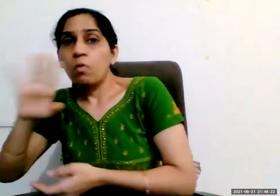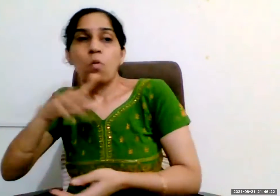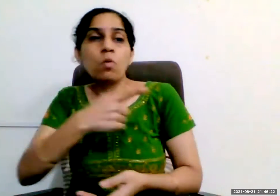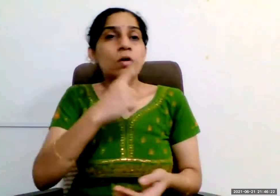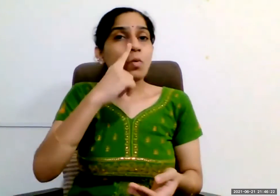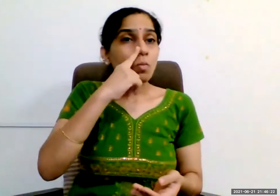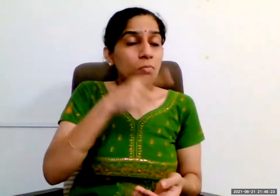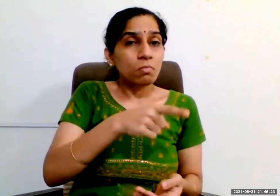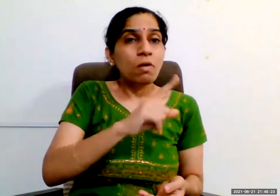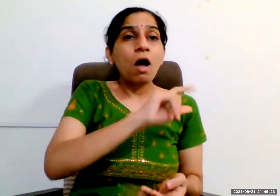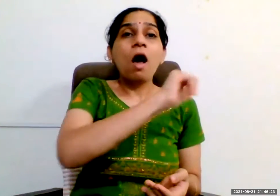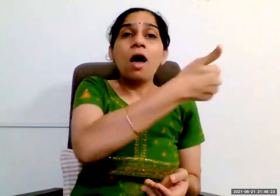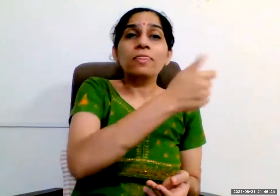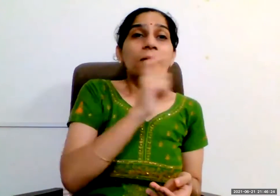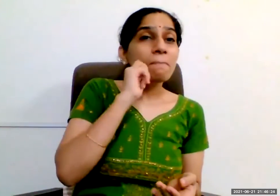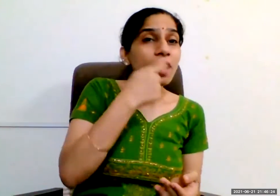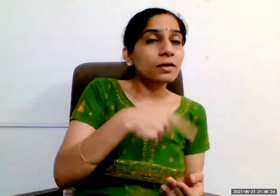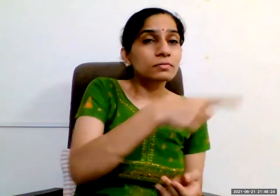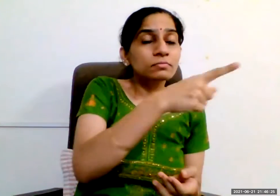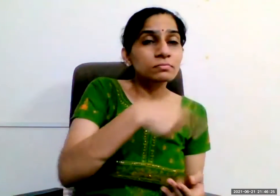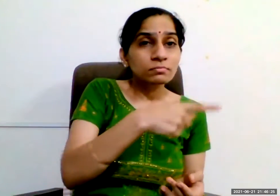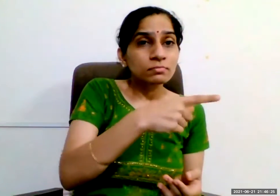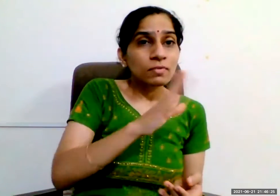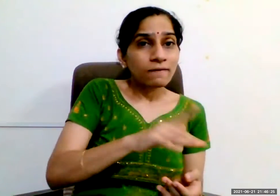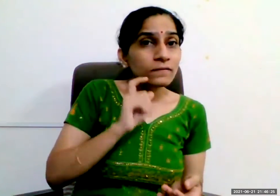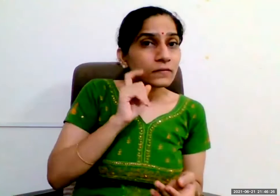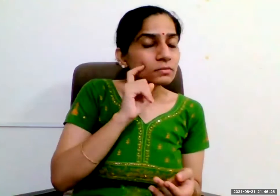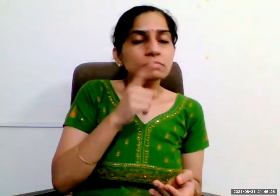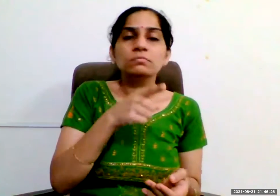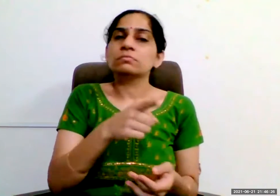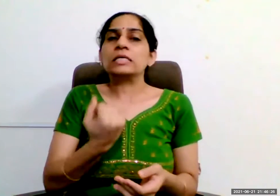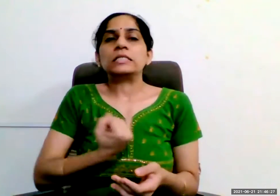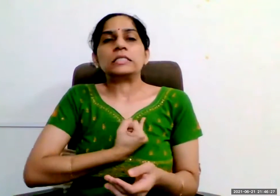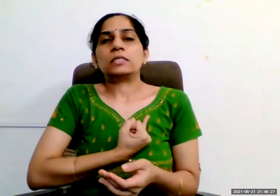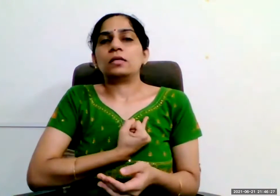sin. So that also comes under four regulative principles.